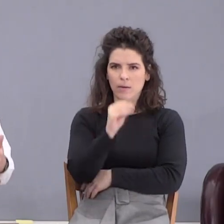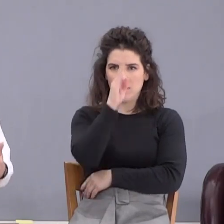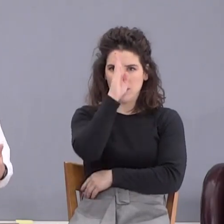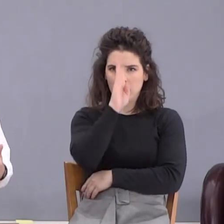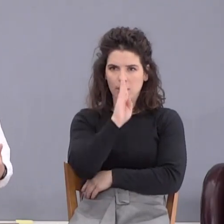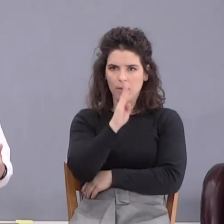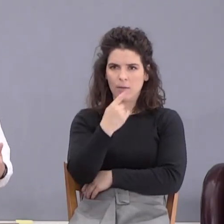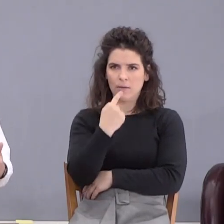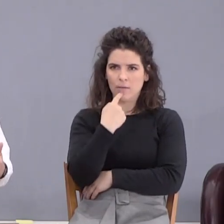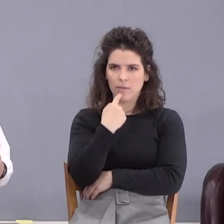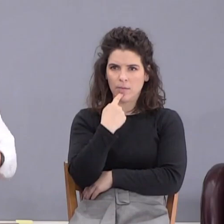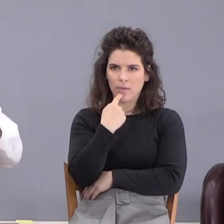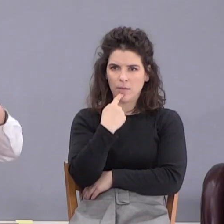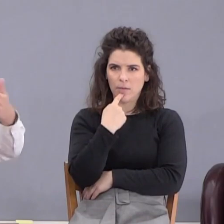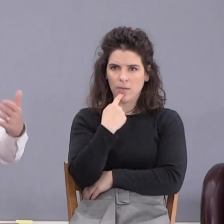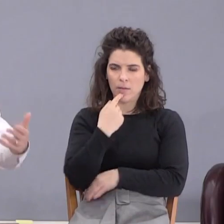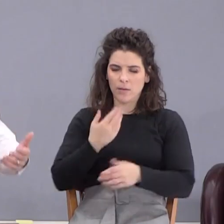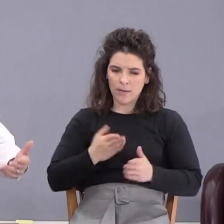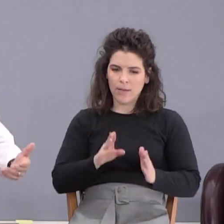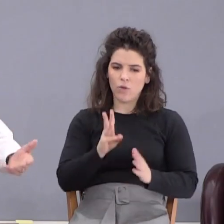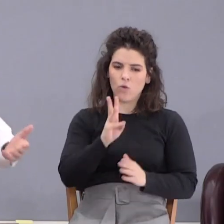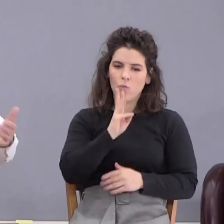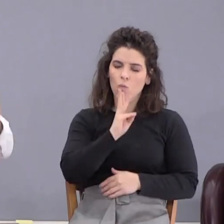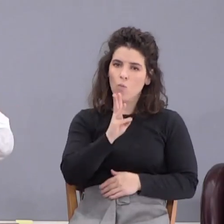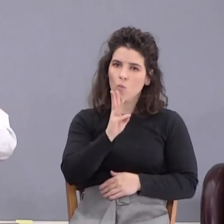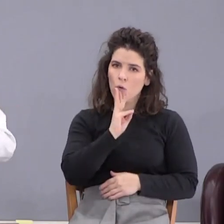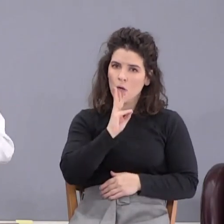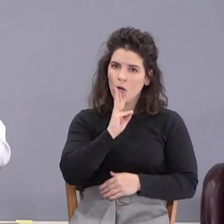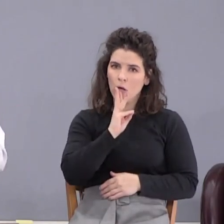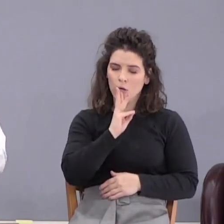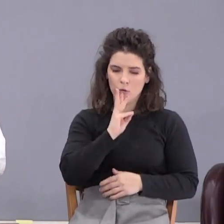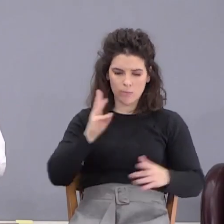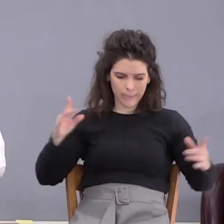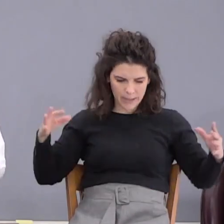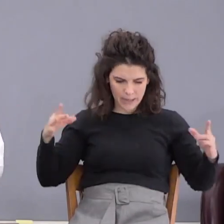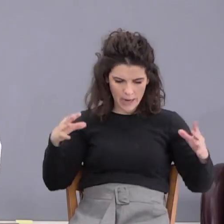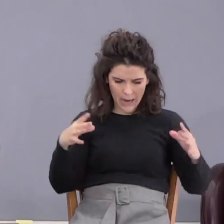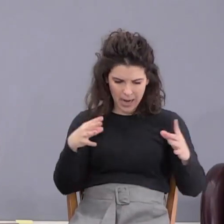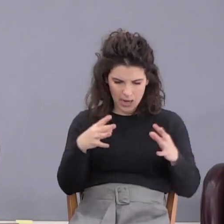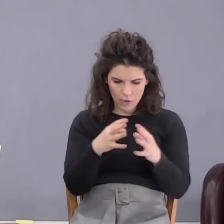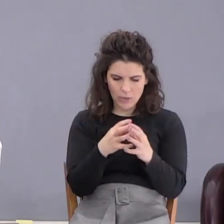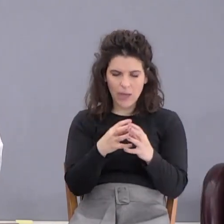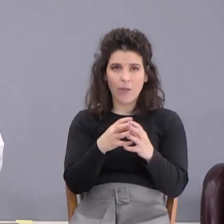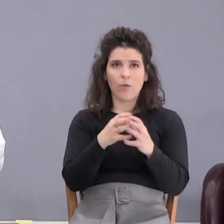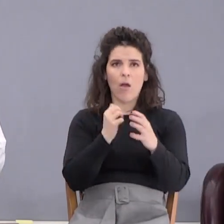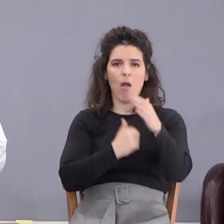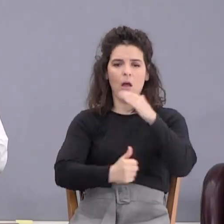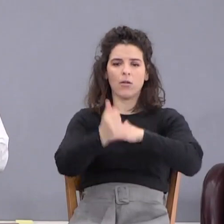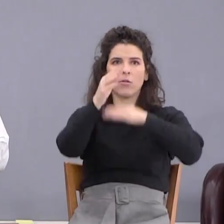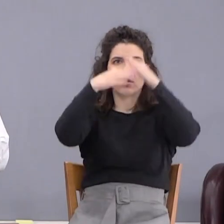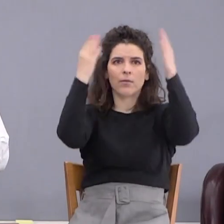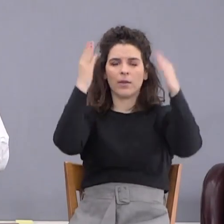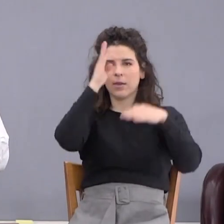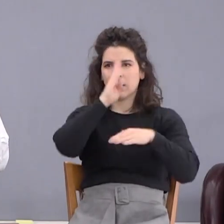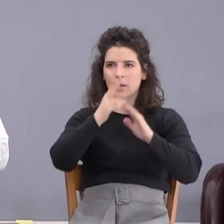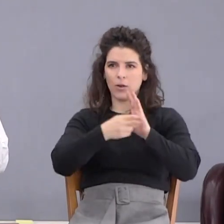God said, right, let the waters under the heaven be gathered together. Verse 10, and God called the dry land